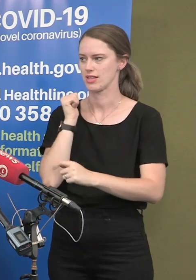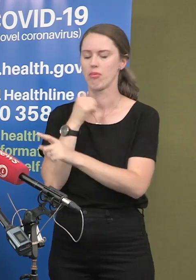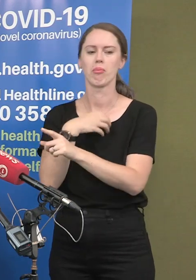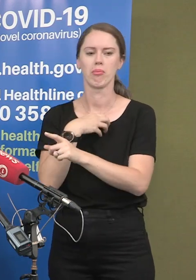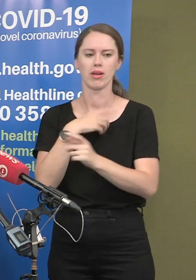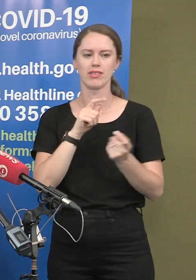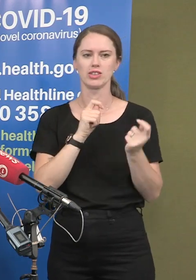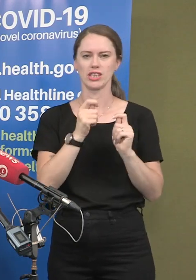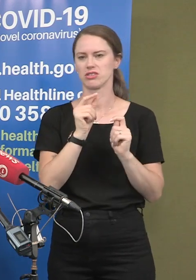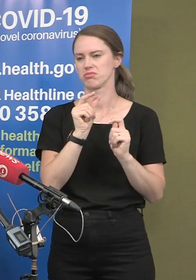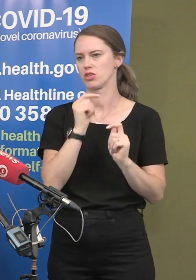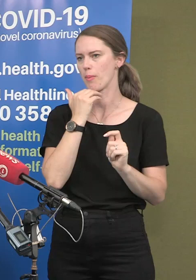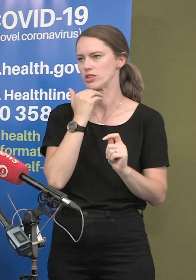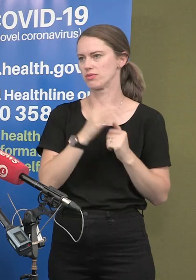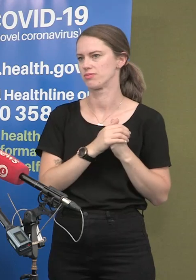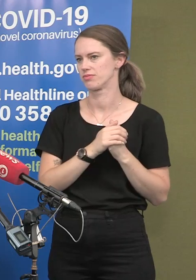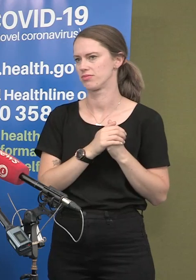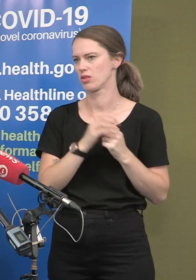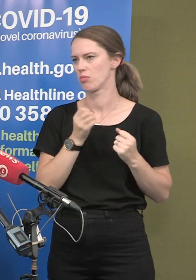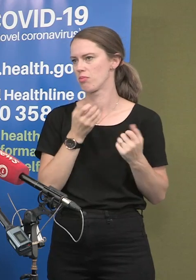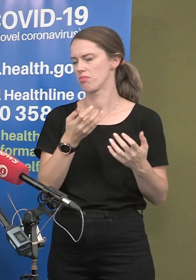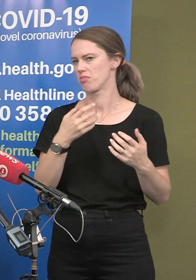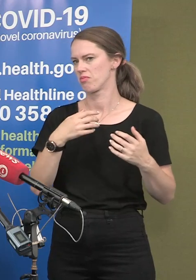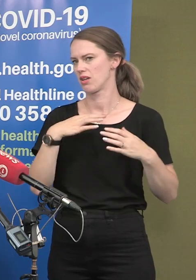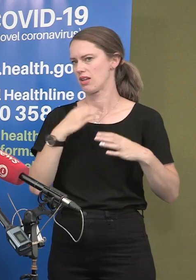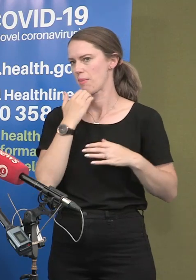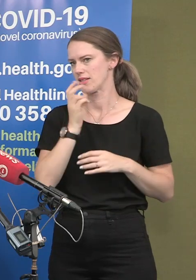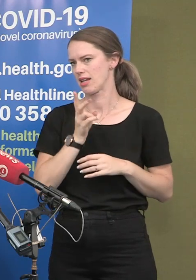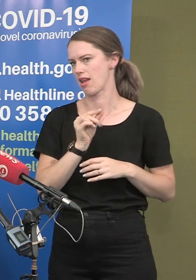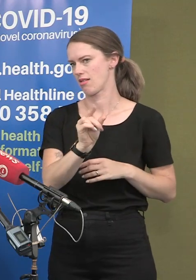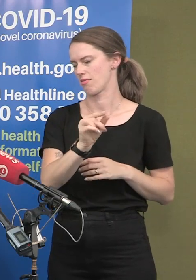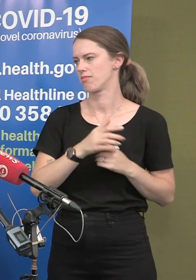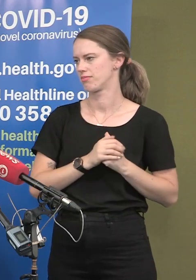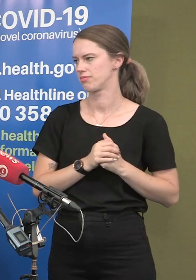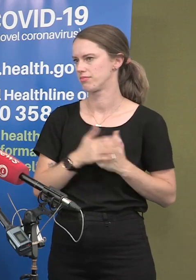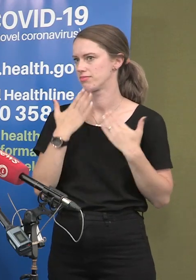and they have changed very little, but we can make those available once again as a follow-up.